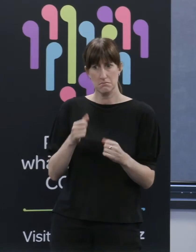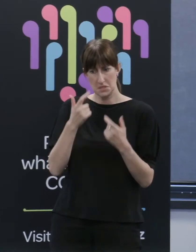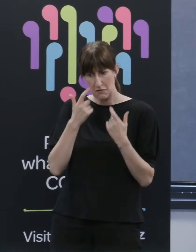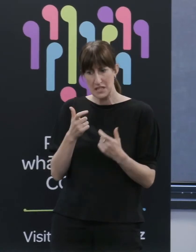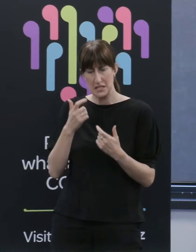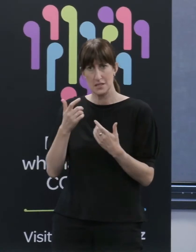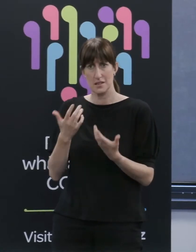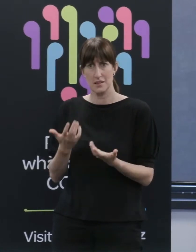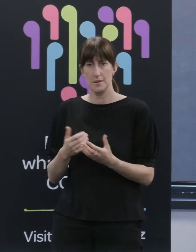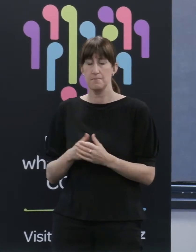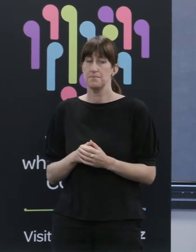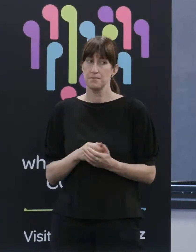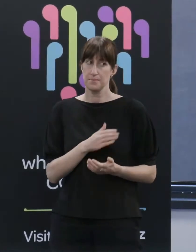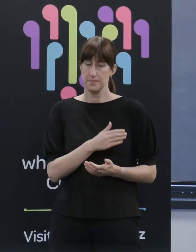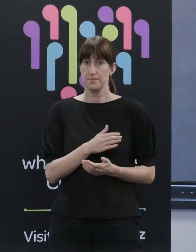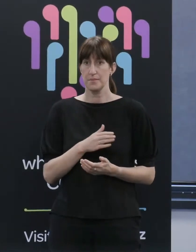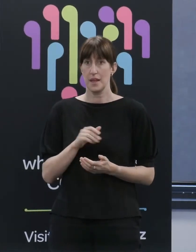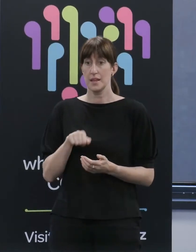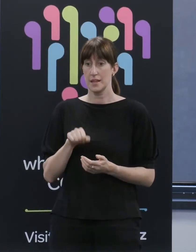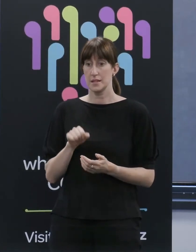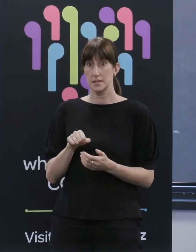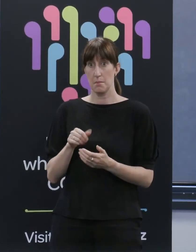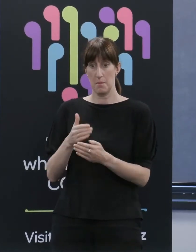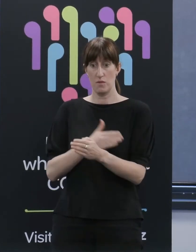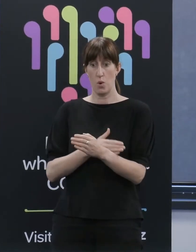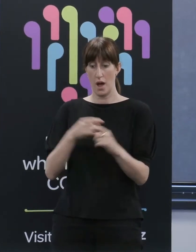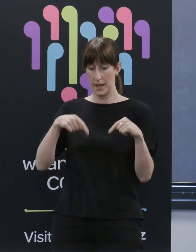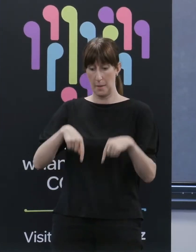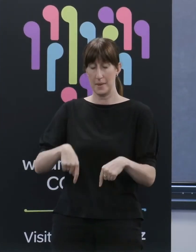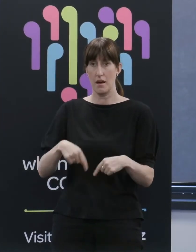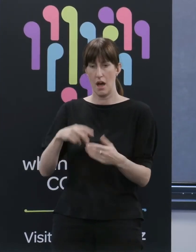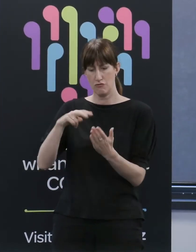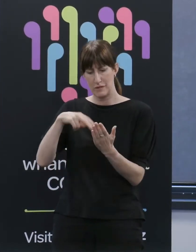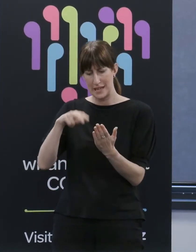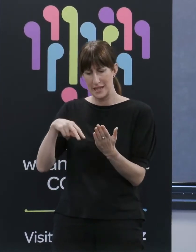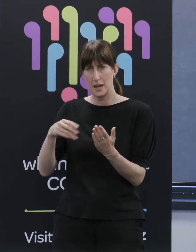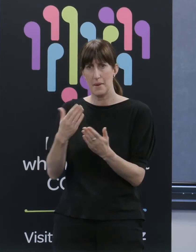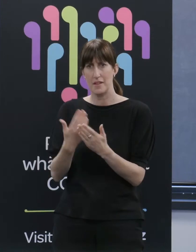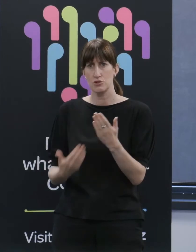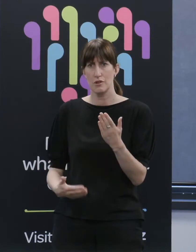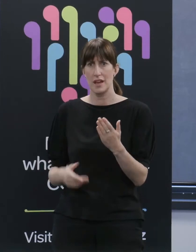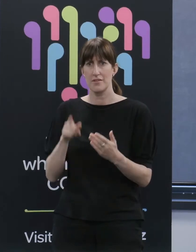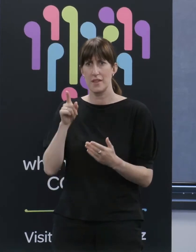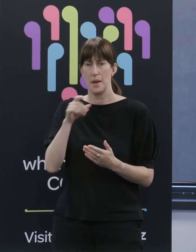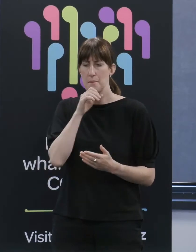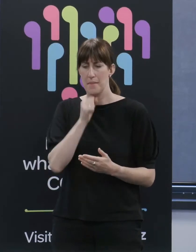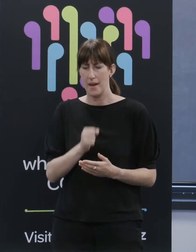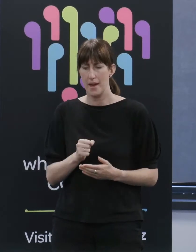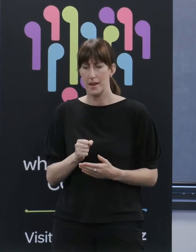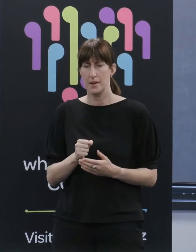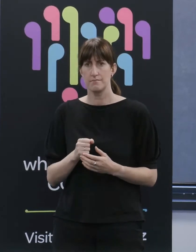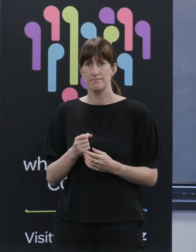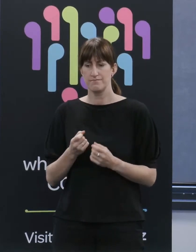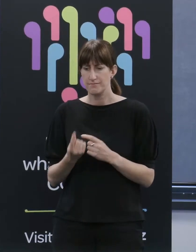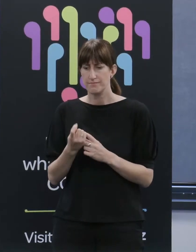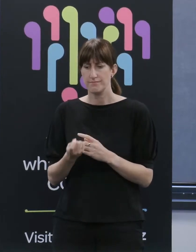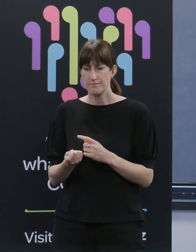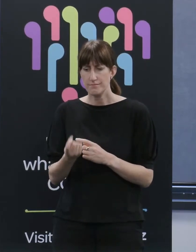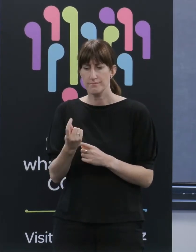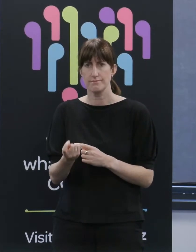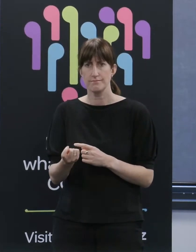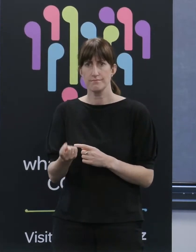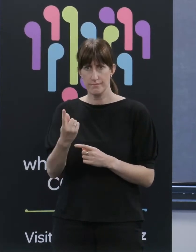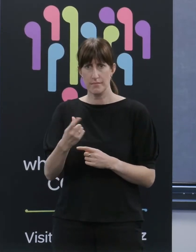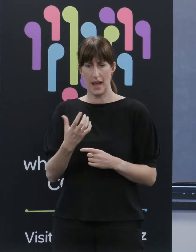down because I was concerned about the experience of this man who had, as it transpired, sort of recurrent pericarditis and quite